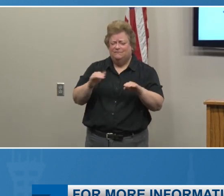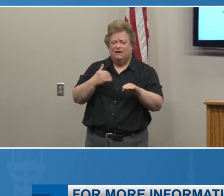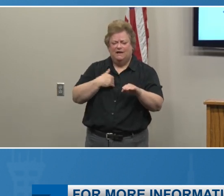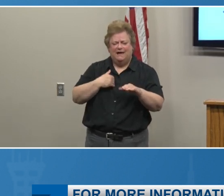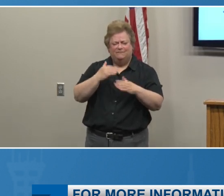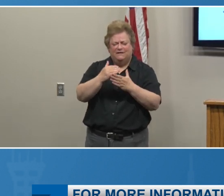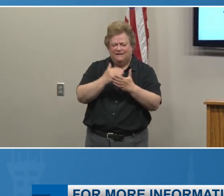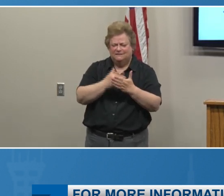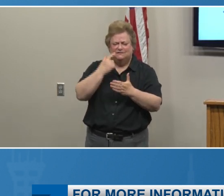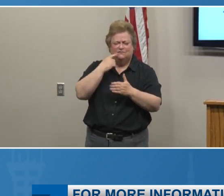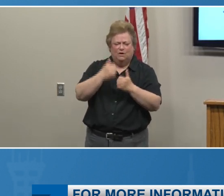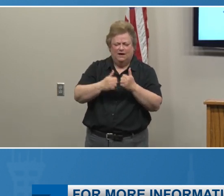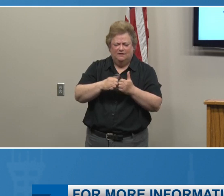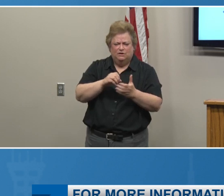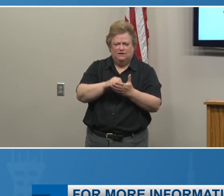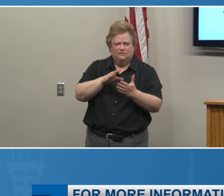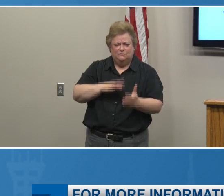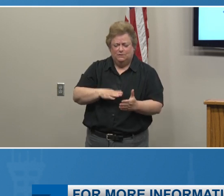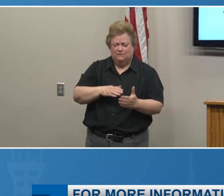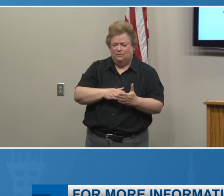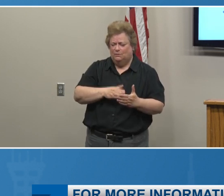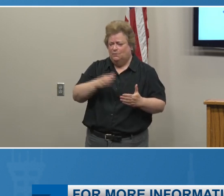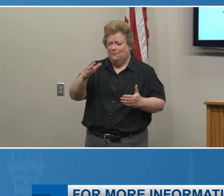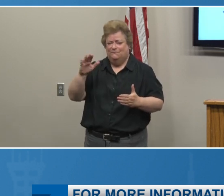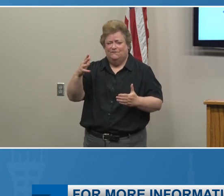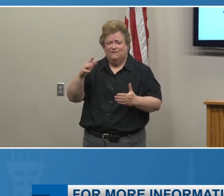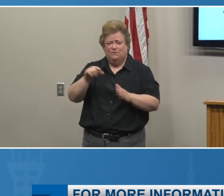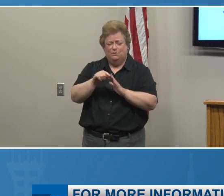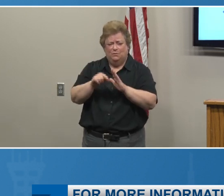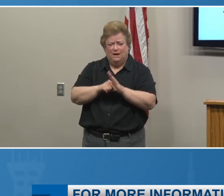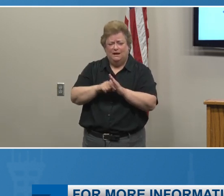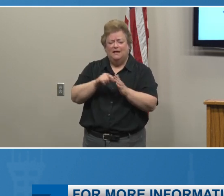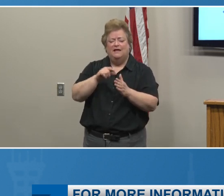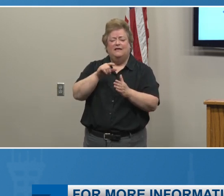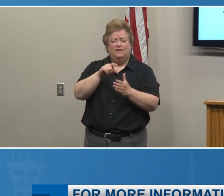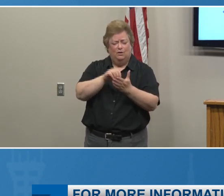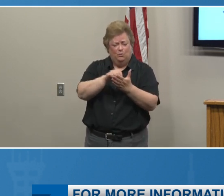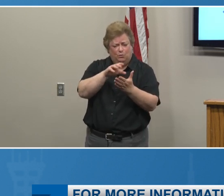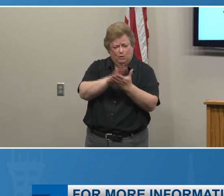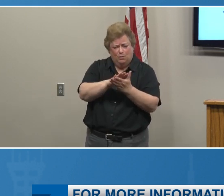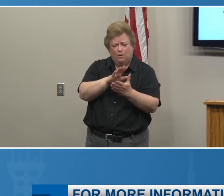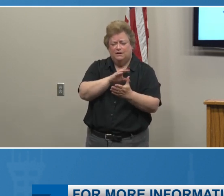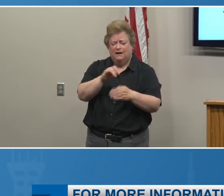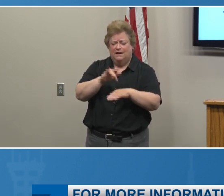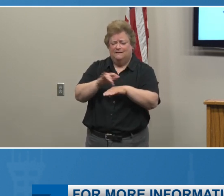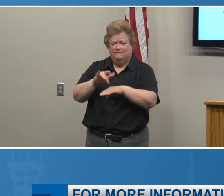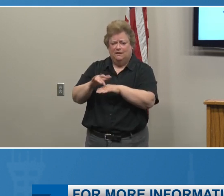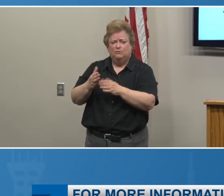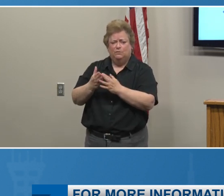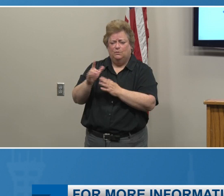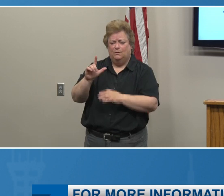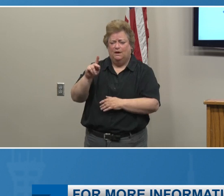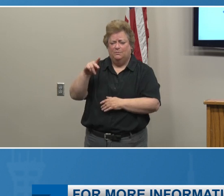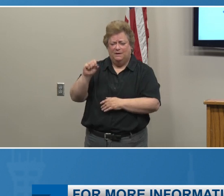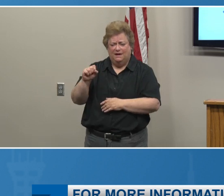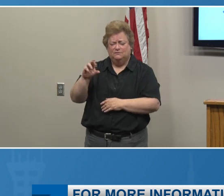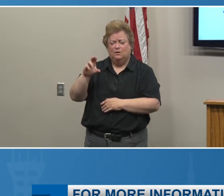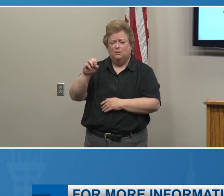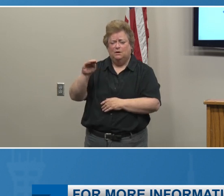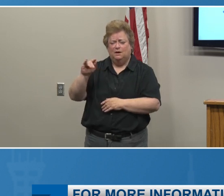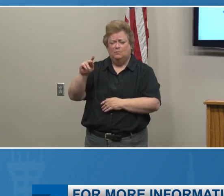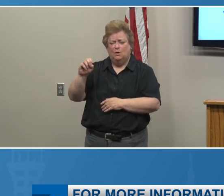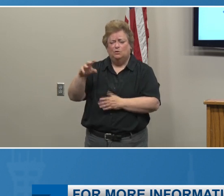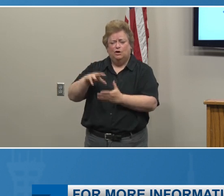every student in preschool through fifth grade these lessons are recorded and available to students through the LPS remote learning